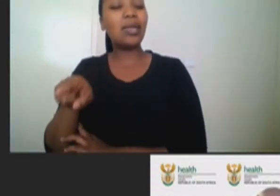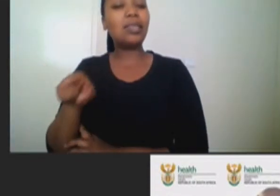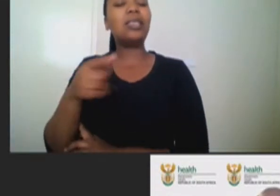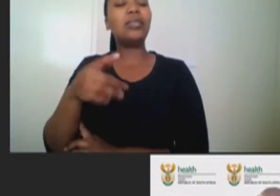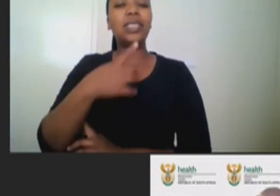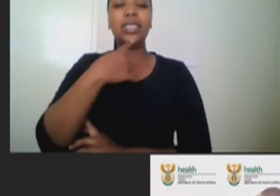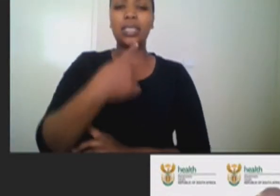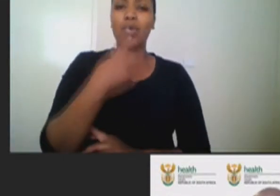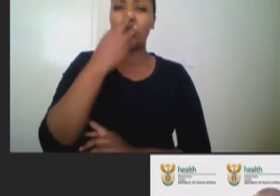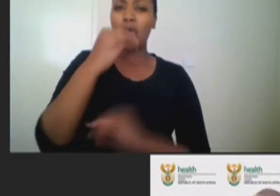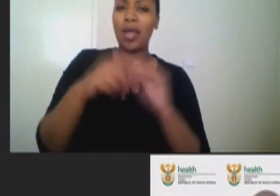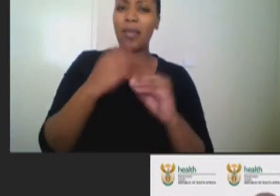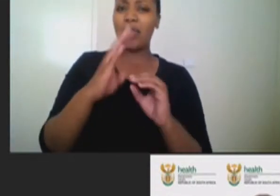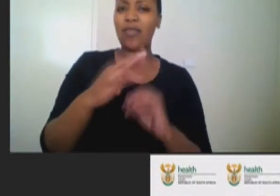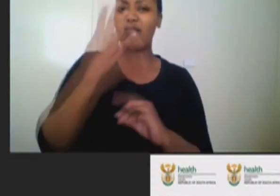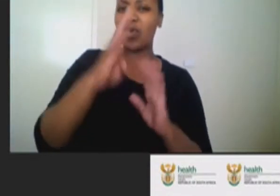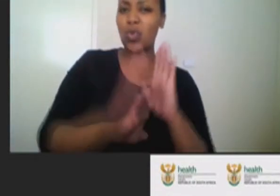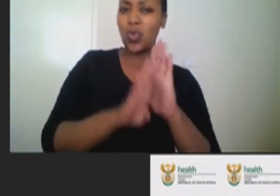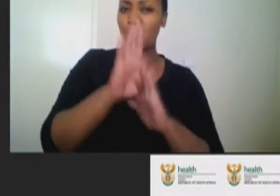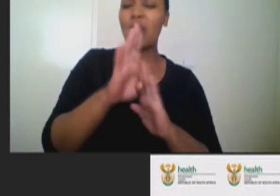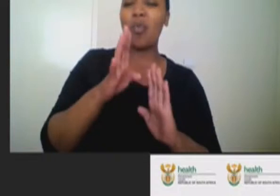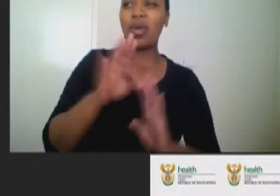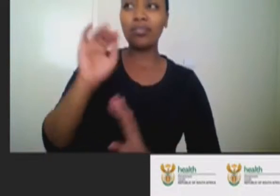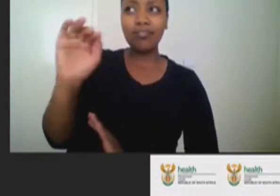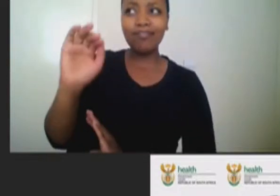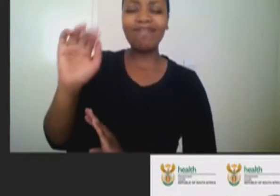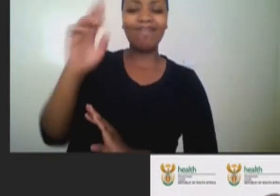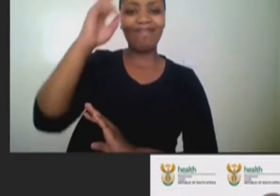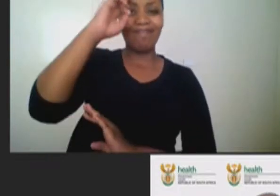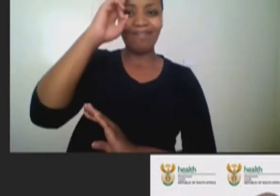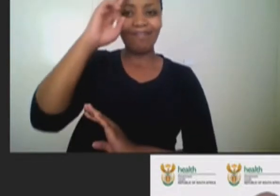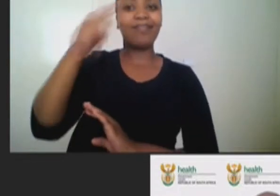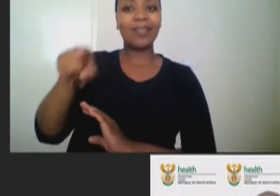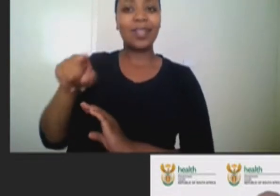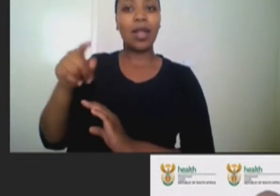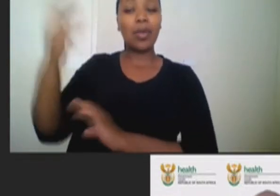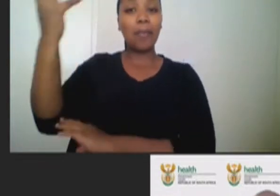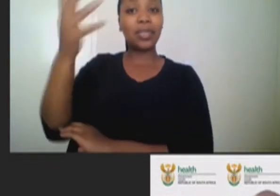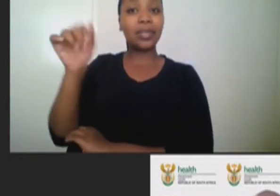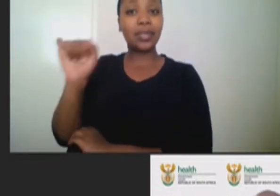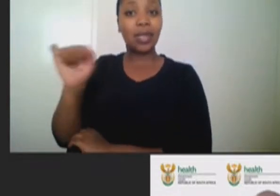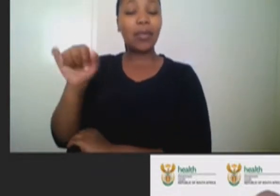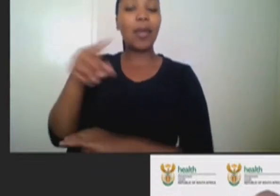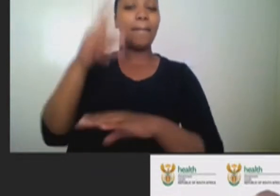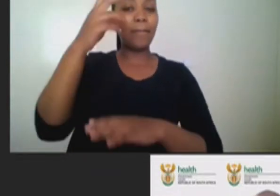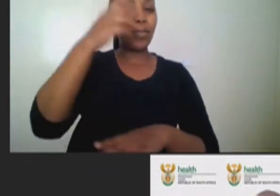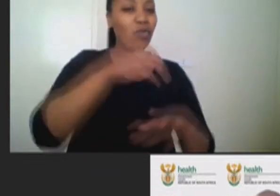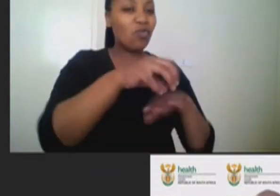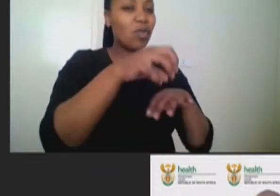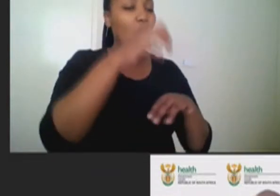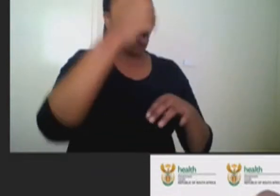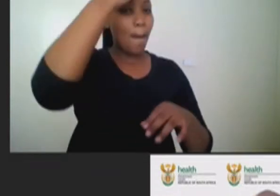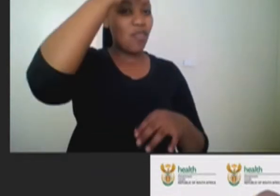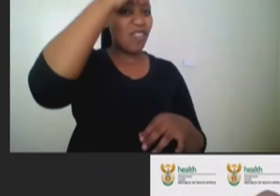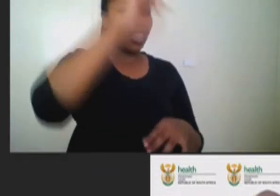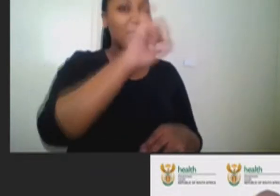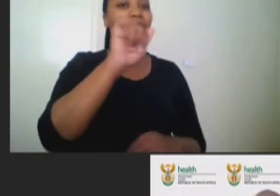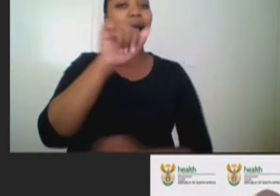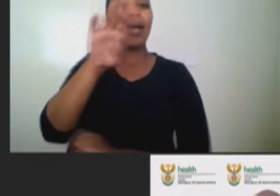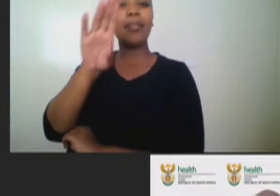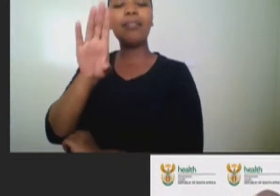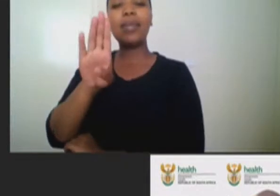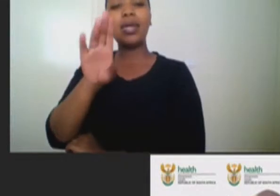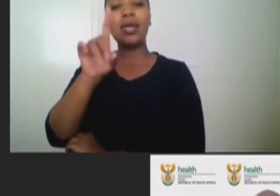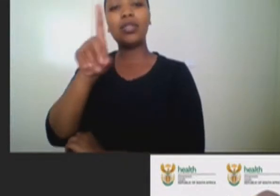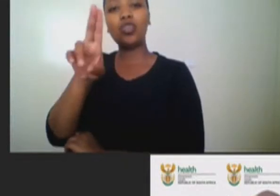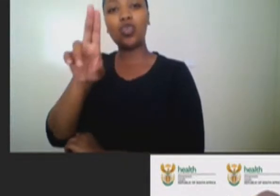to remind Gauteng that in fact in the presentation of Professor Abdul Karim Slim, he did mention that when he appeared